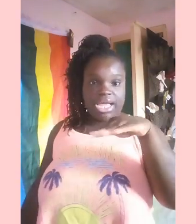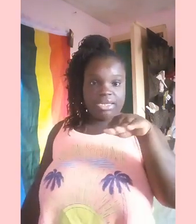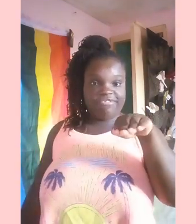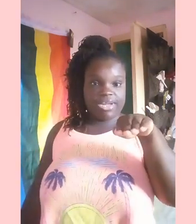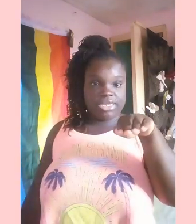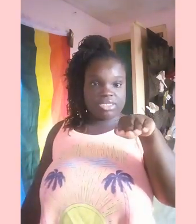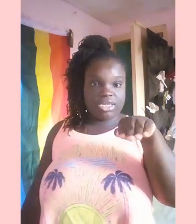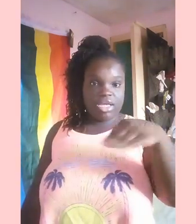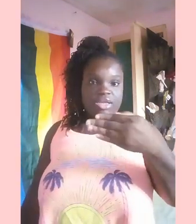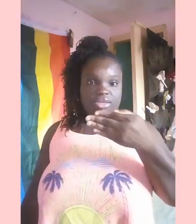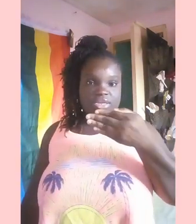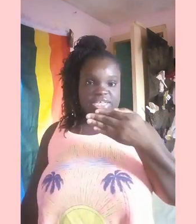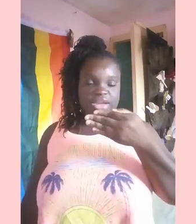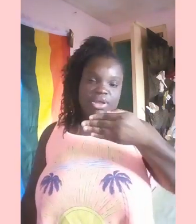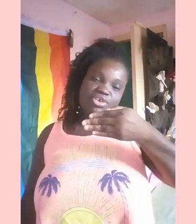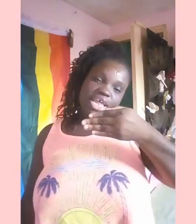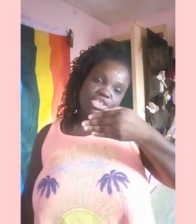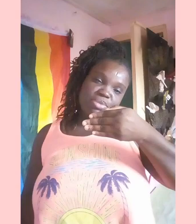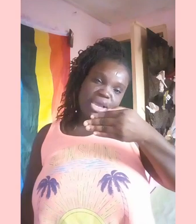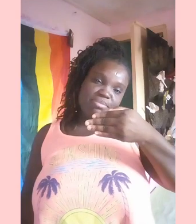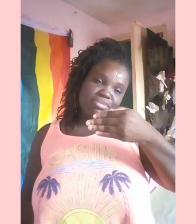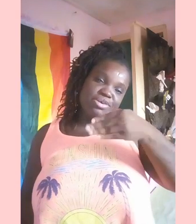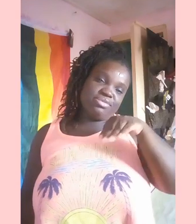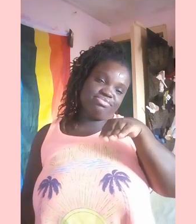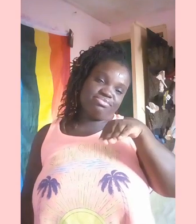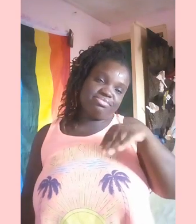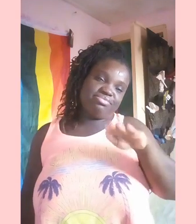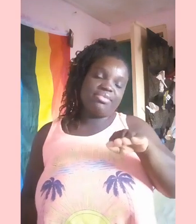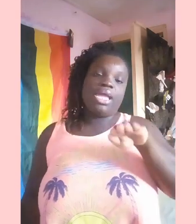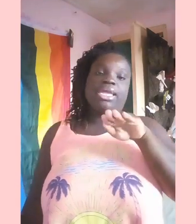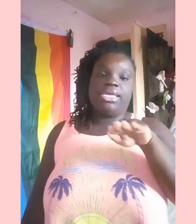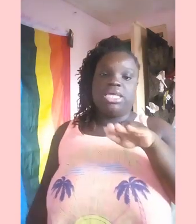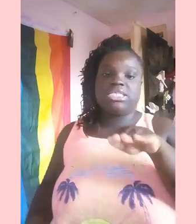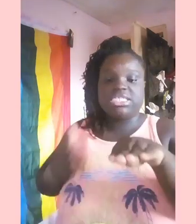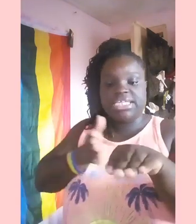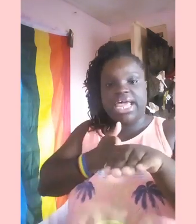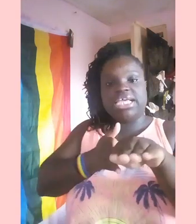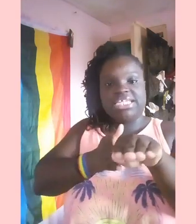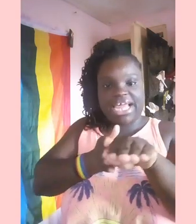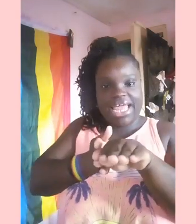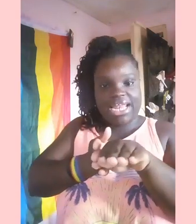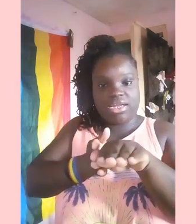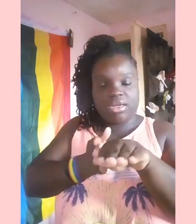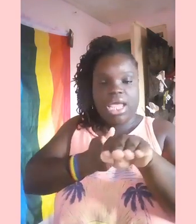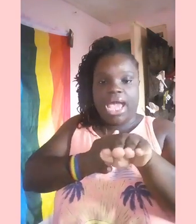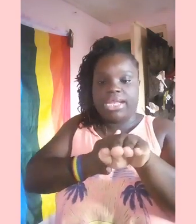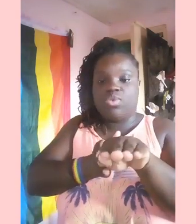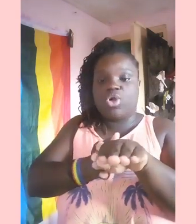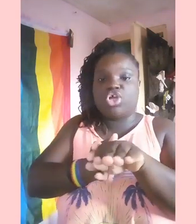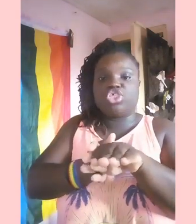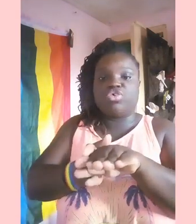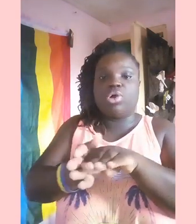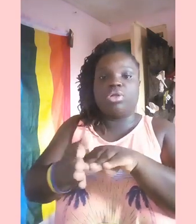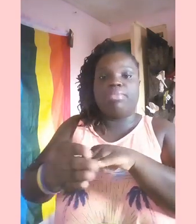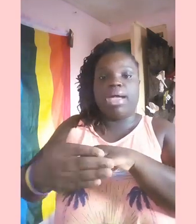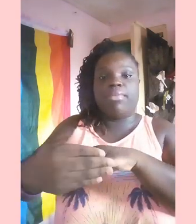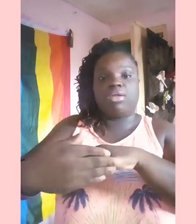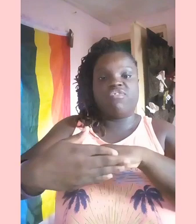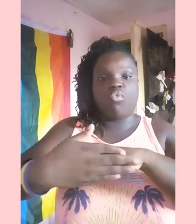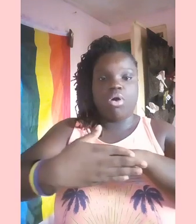hand flat. This kind of one look like the Jamaican map, don't? Yeah, so it's like it's an island, and then we're surrounded by a body of